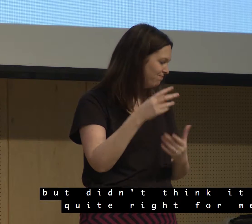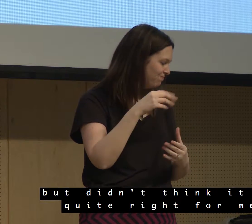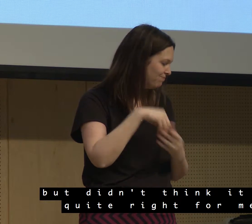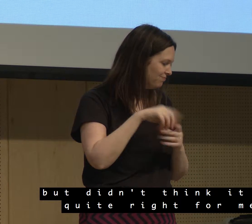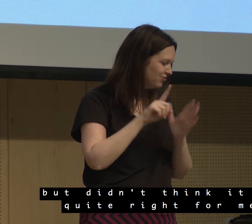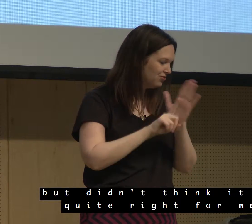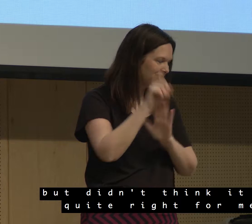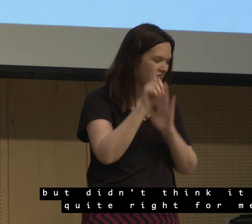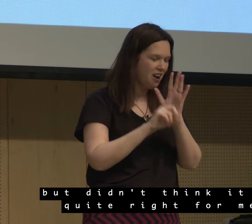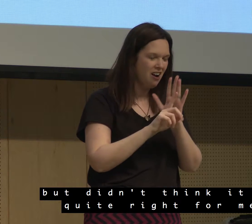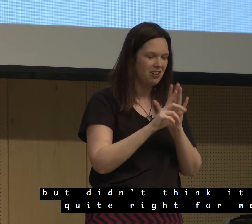for me.